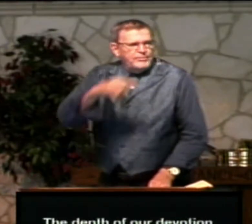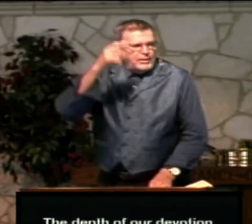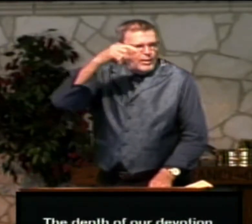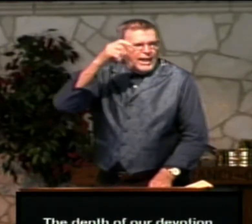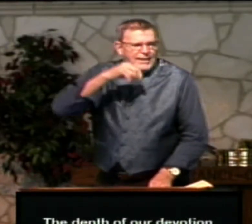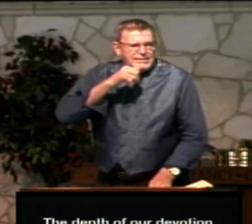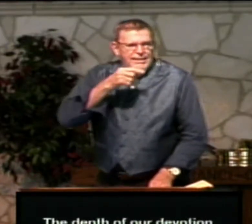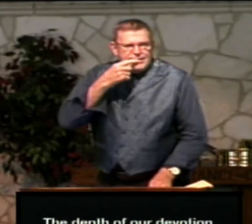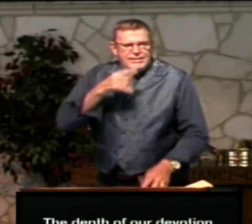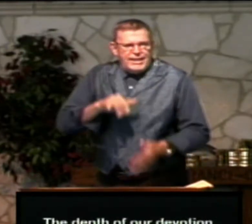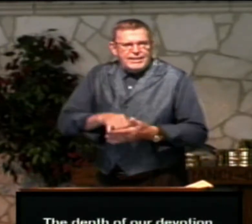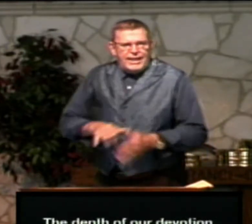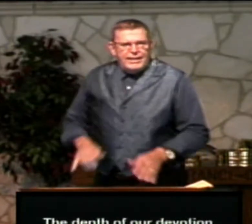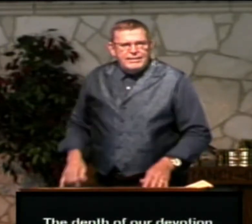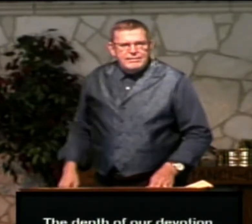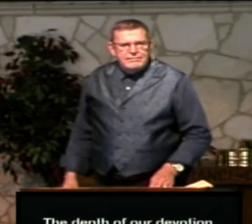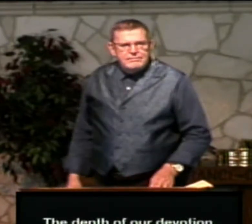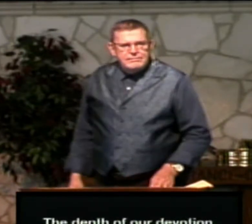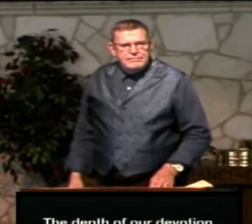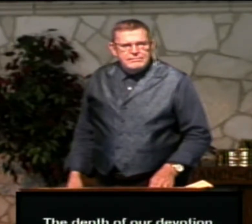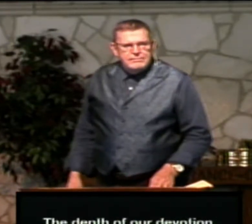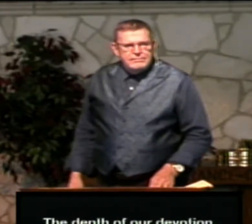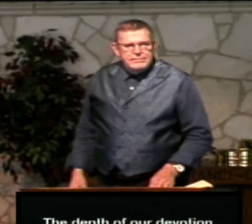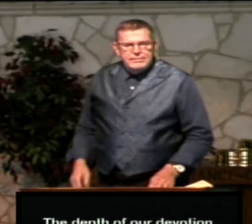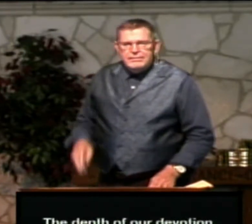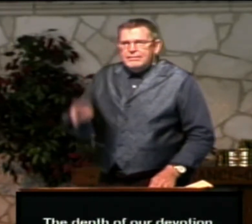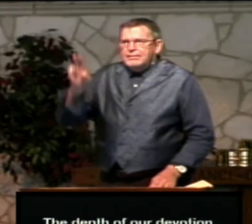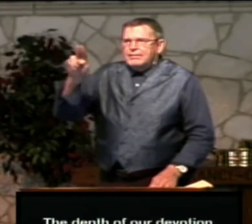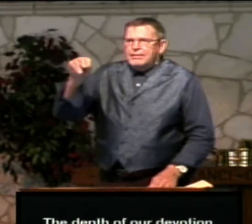And you'd be wise not to say that